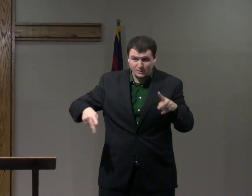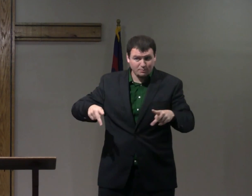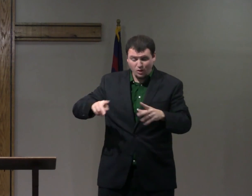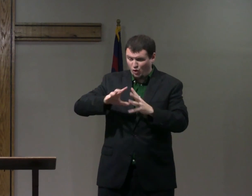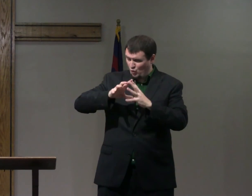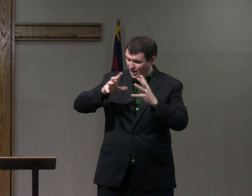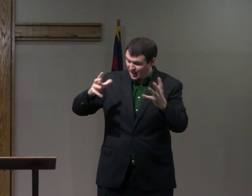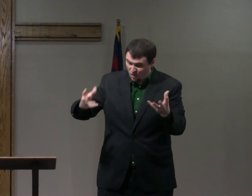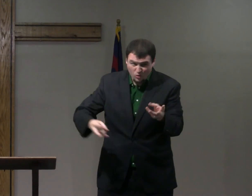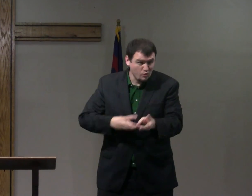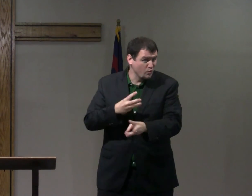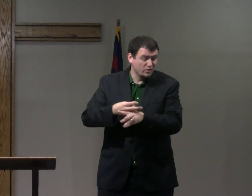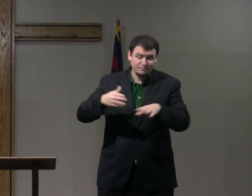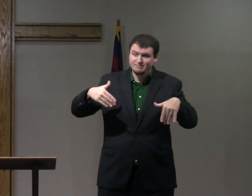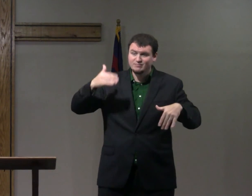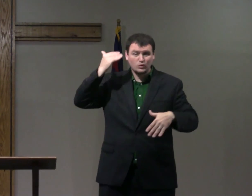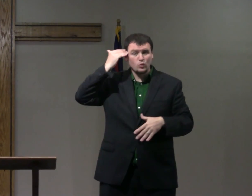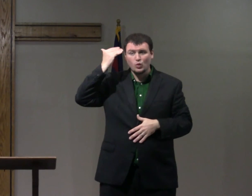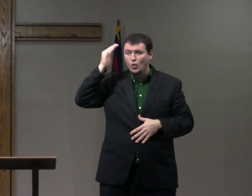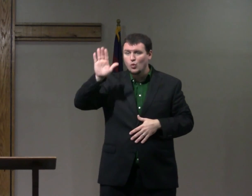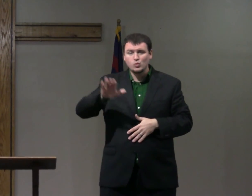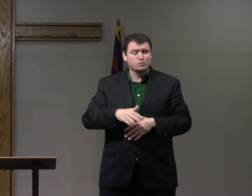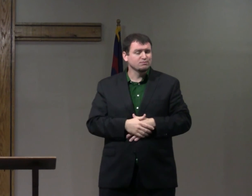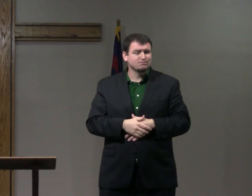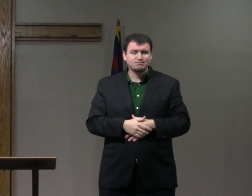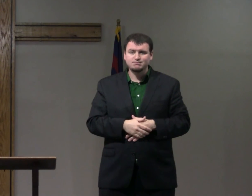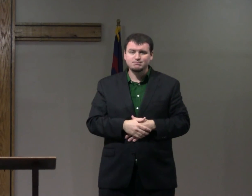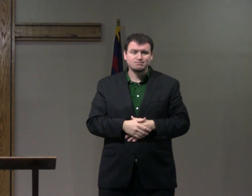Does the whole world know? No, they don't.